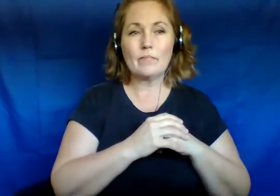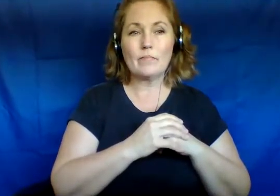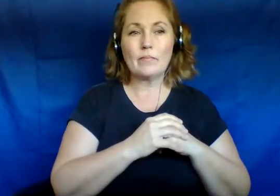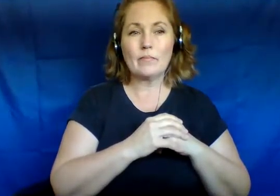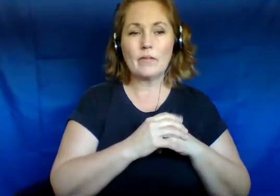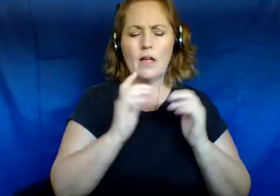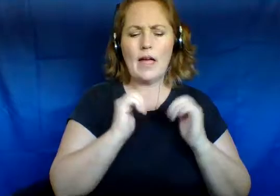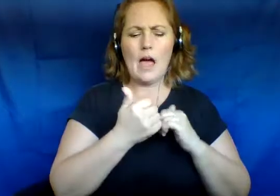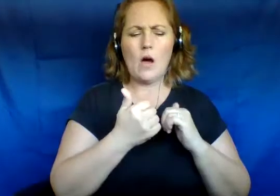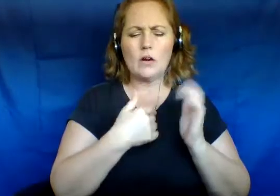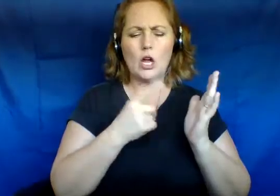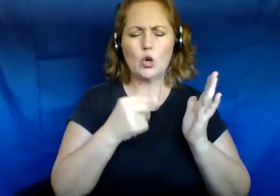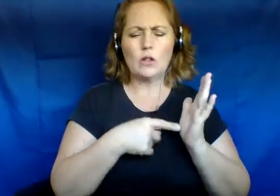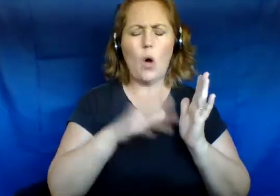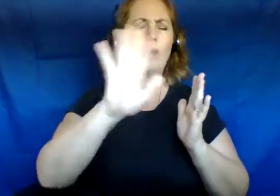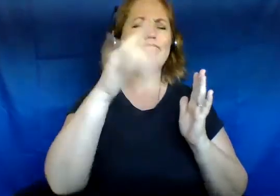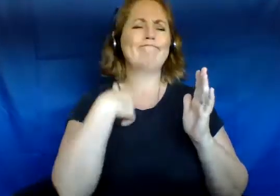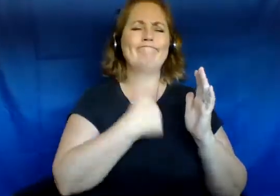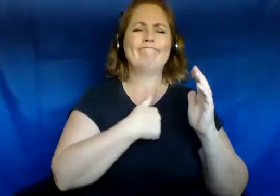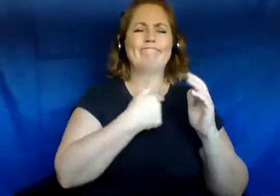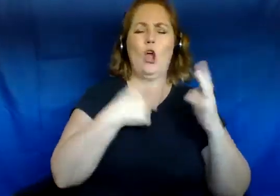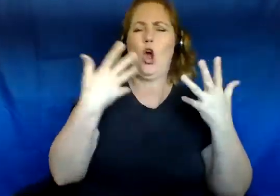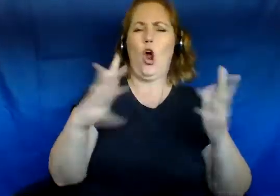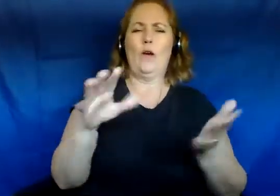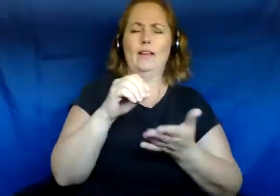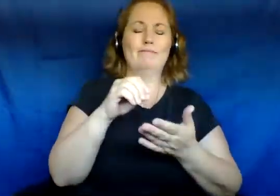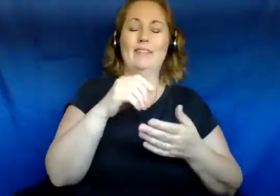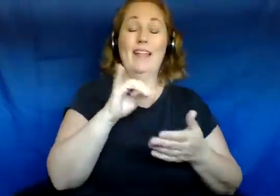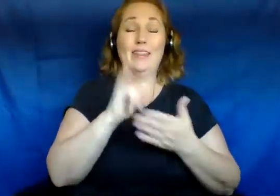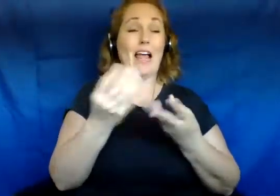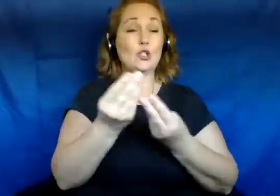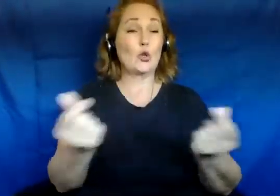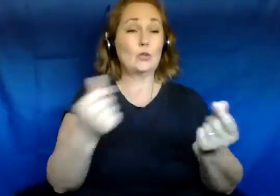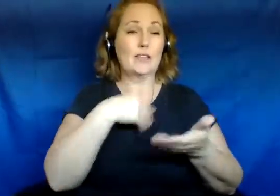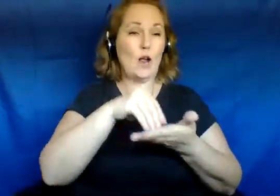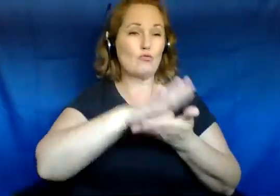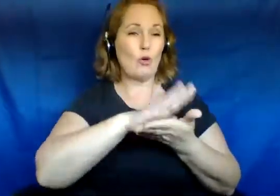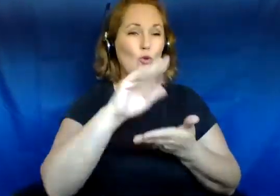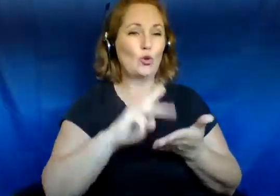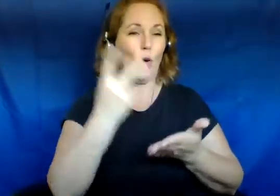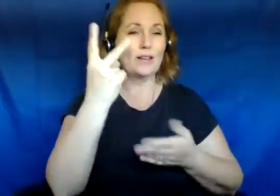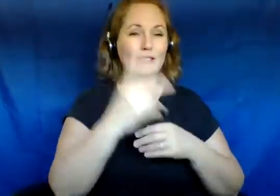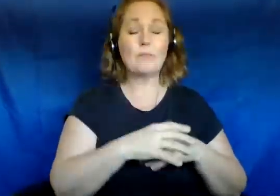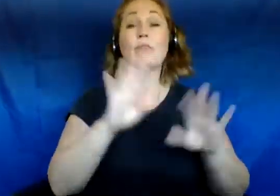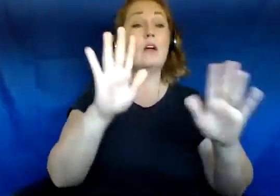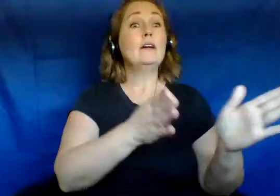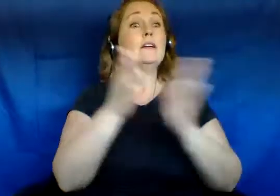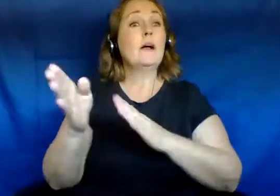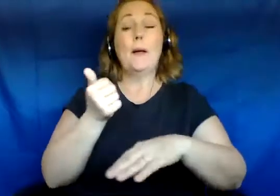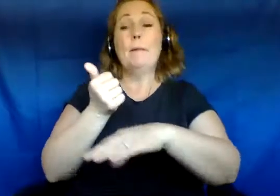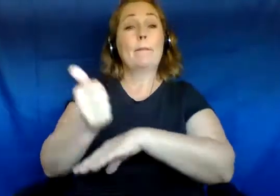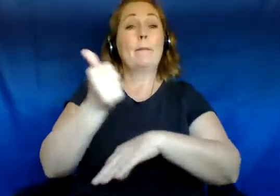Did I do this? Oh, I already had that. Sorry, I've got that solution written twice. Okay, blame. Is there anybody